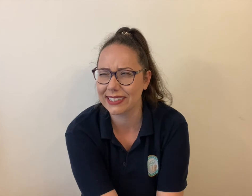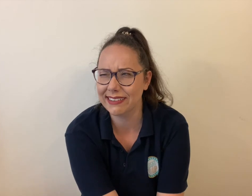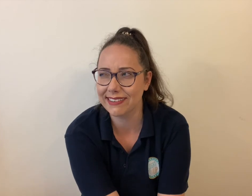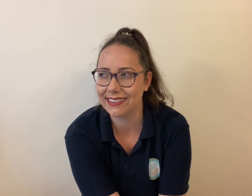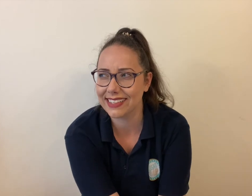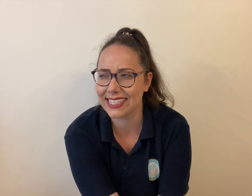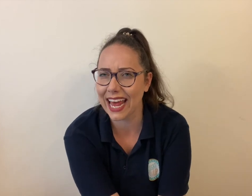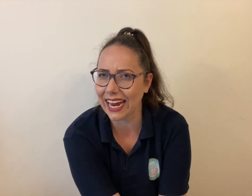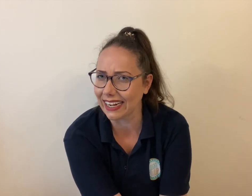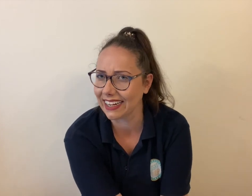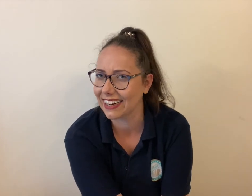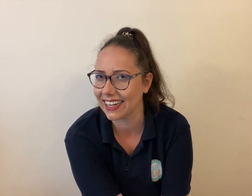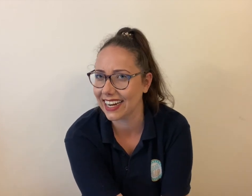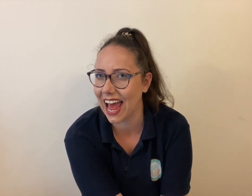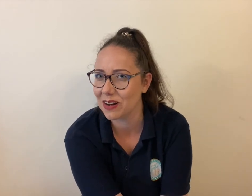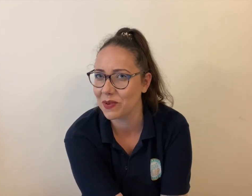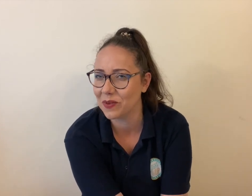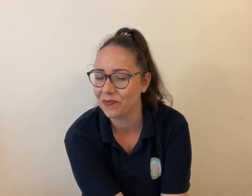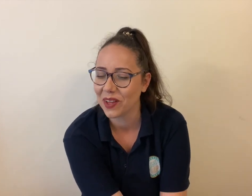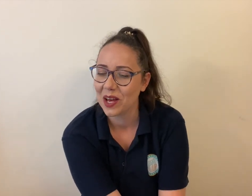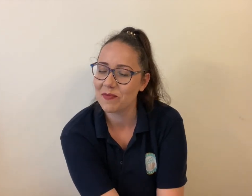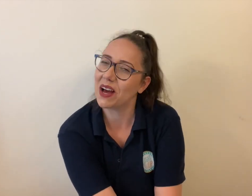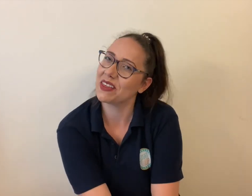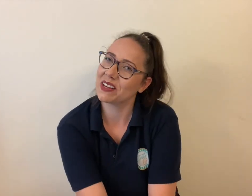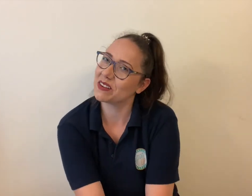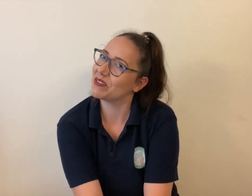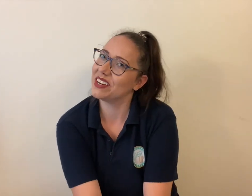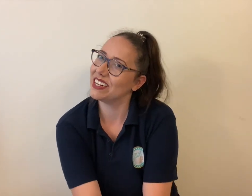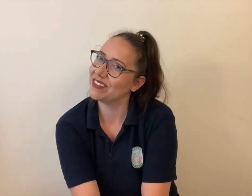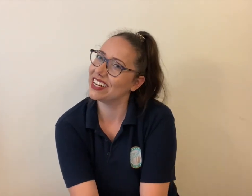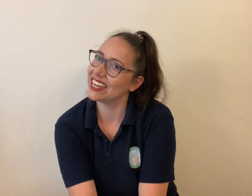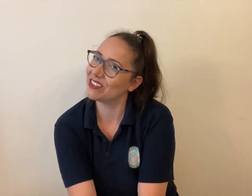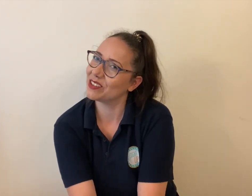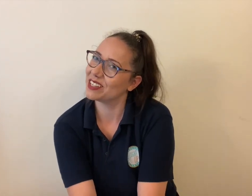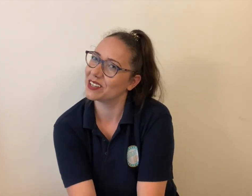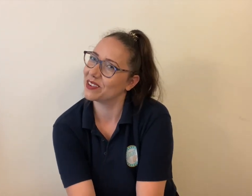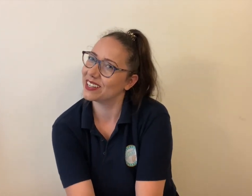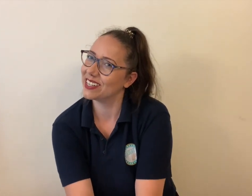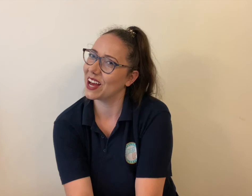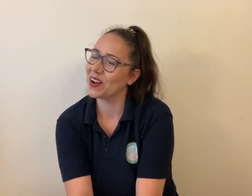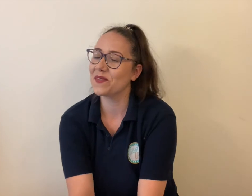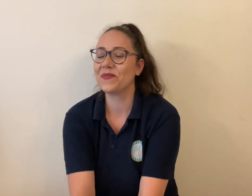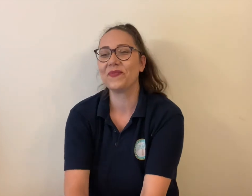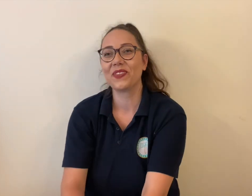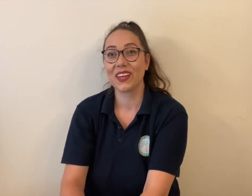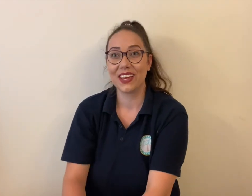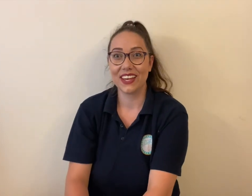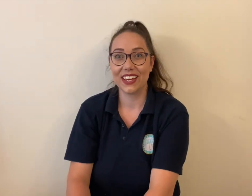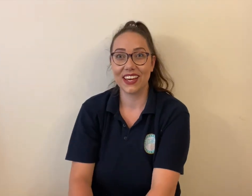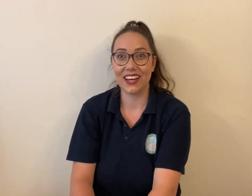not technically an animal, but I think it's a really, really interesting one to know. Are you